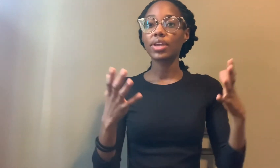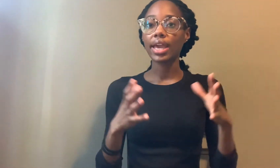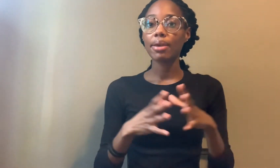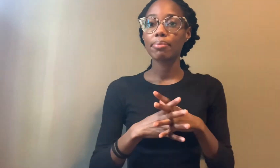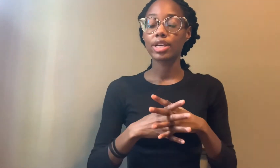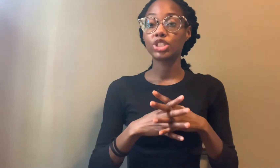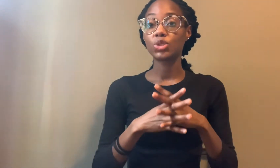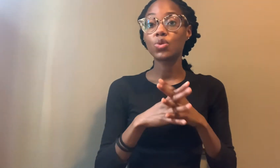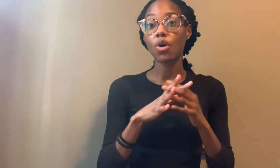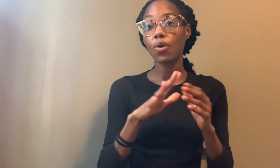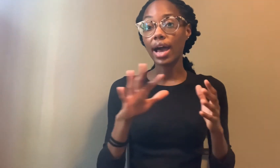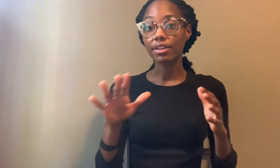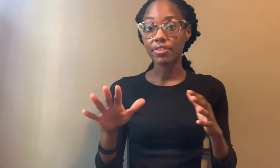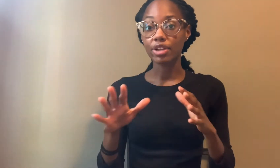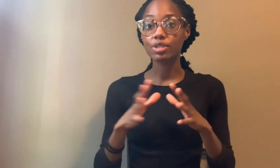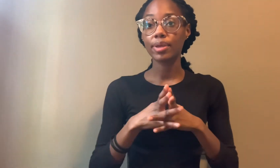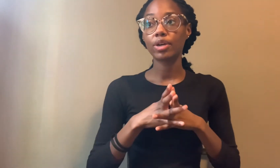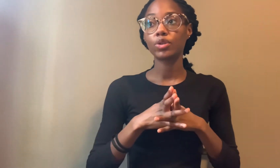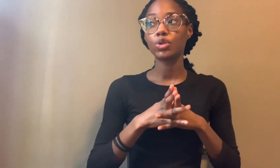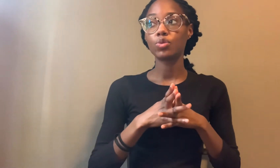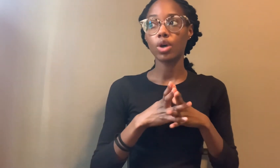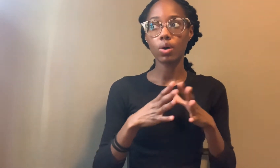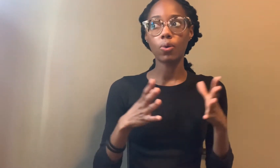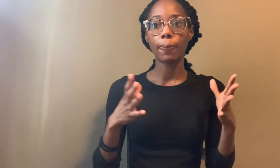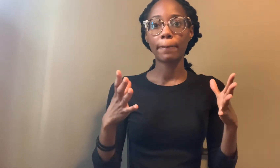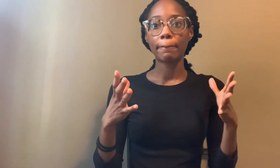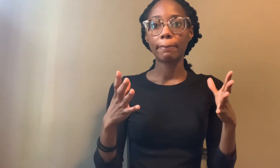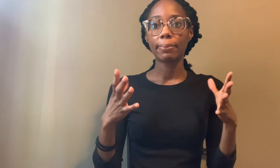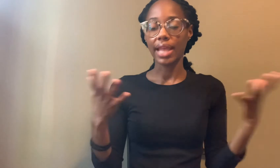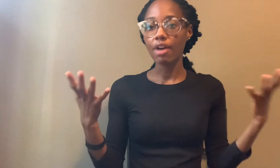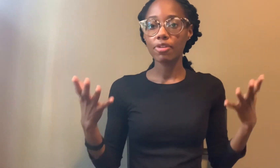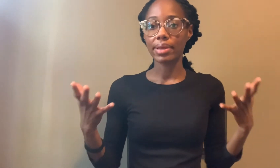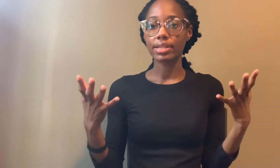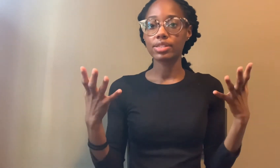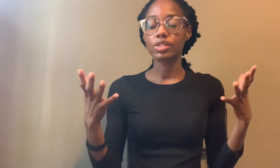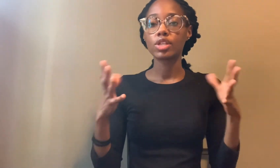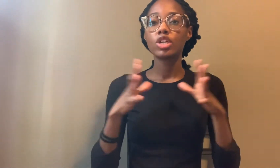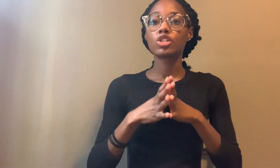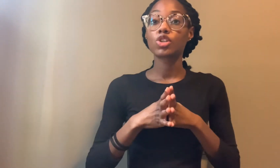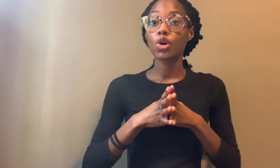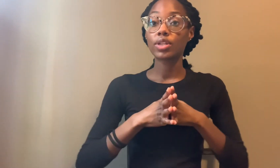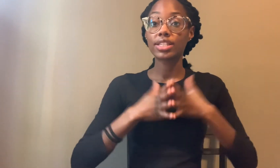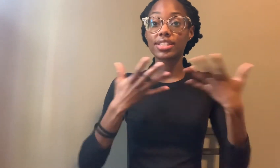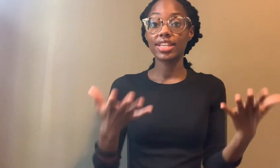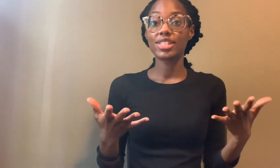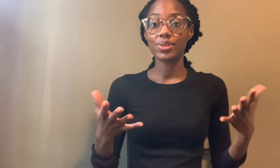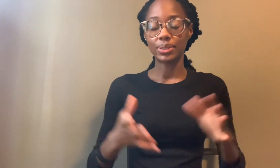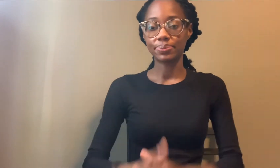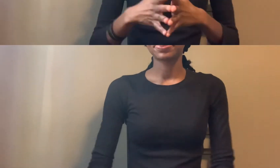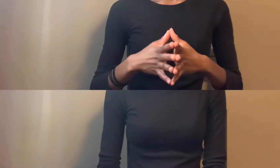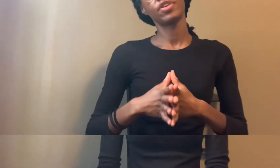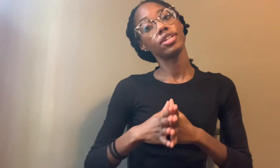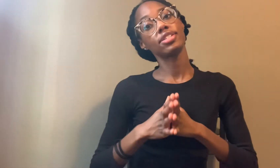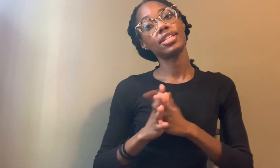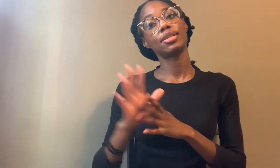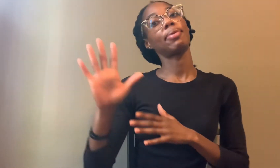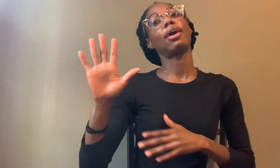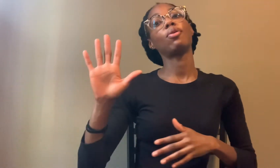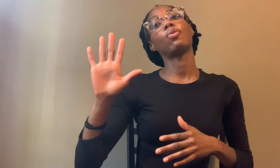communicate, because you know how to fingerspell, you know the alphabet. So let's get into it. So first, it's about